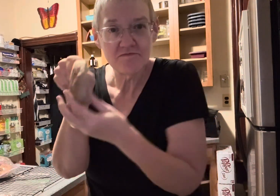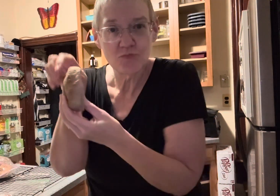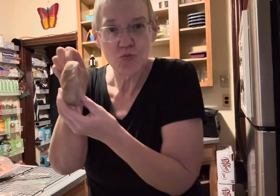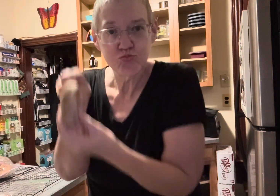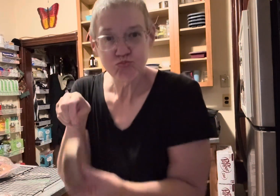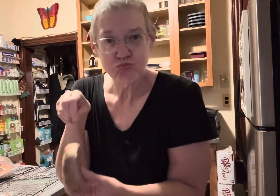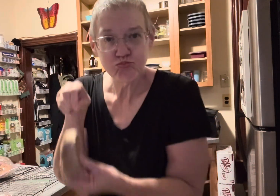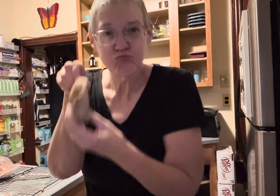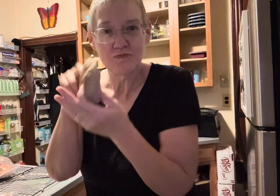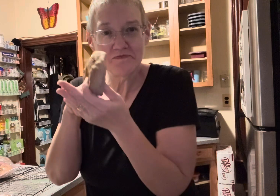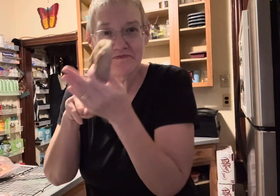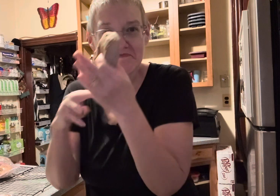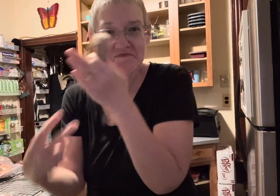and then pop them in the toaster.